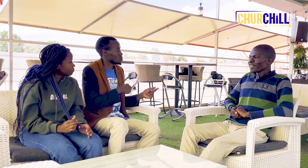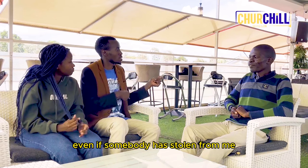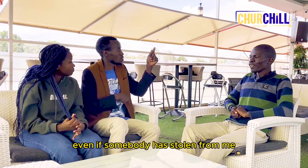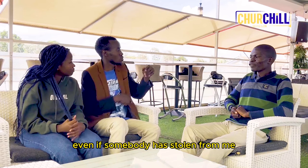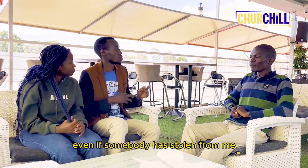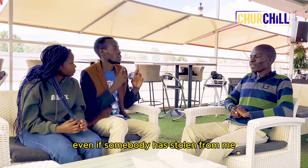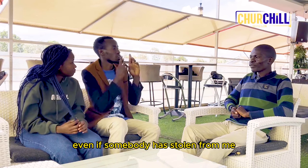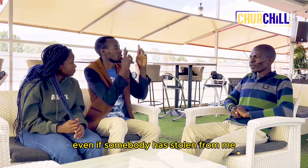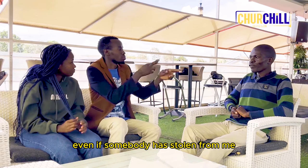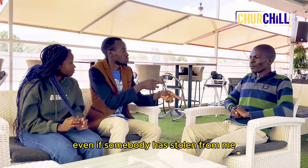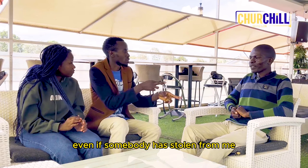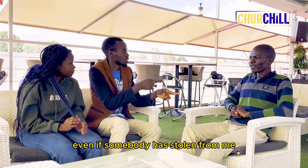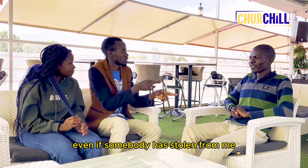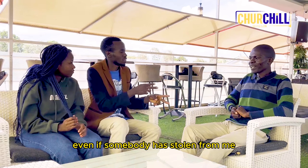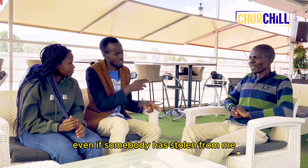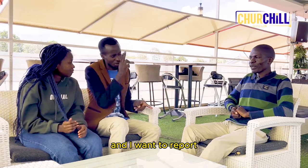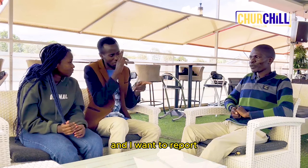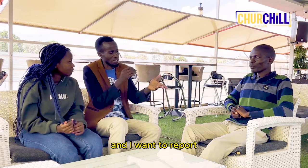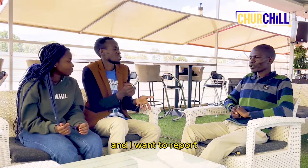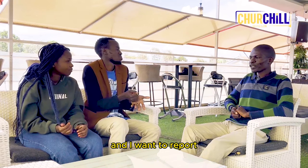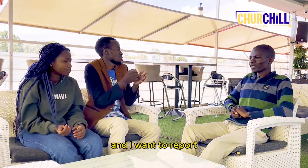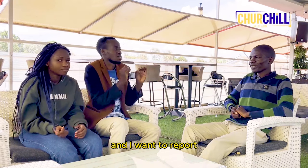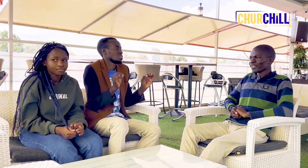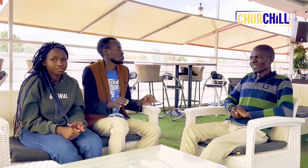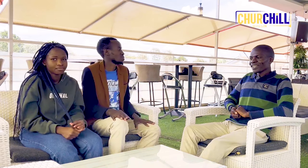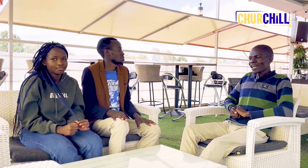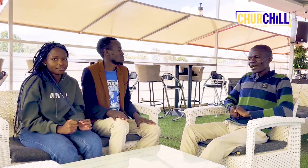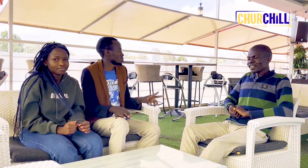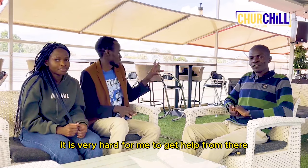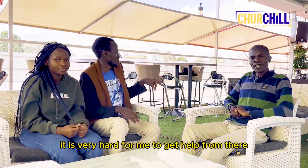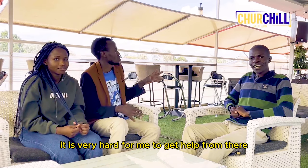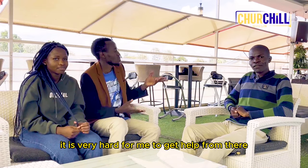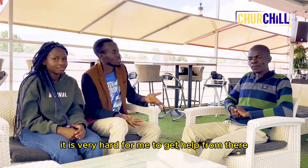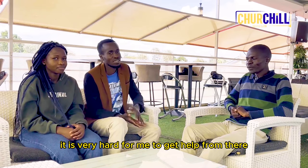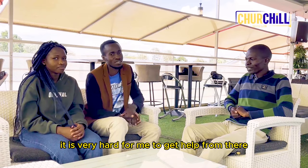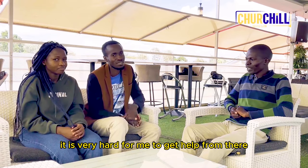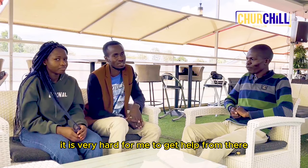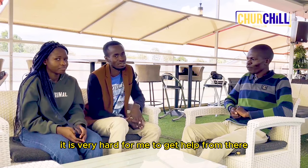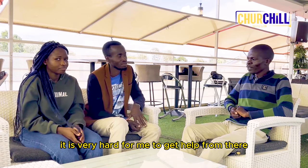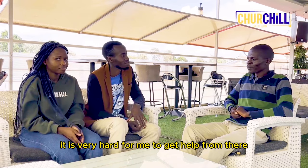Even if somebody has stolen from me, and I want to report, it is very hard for me to get help from there.